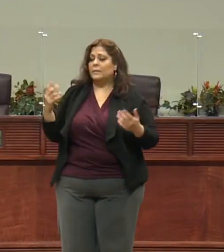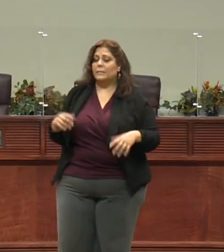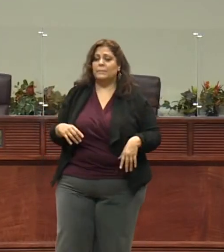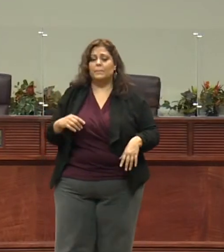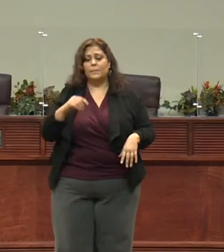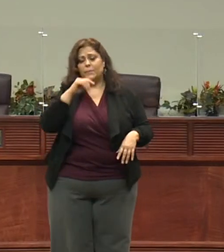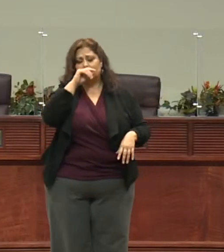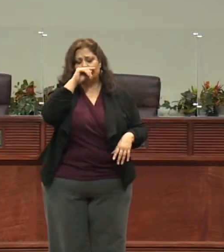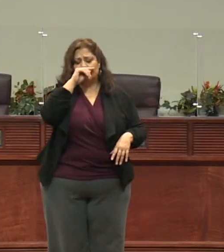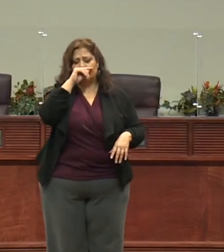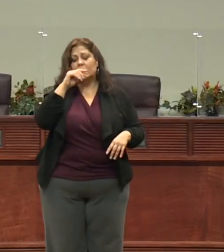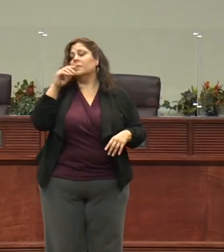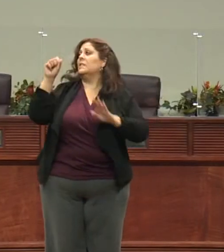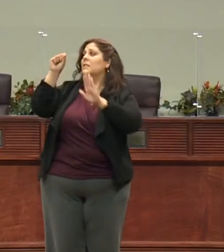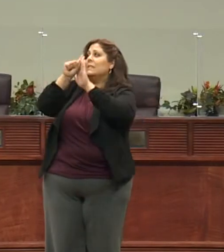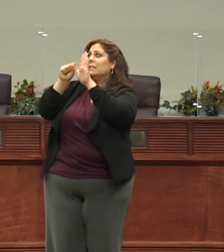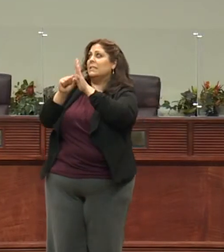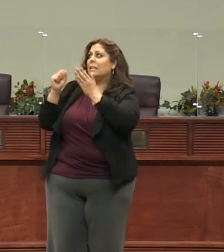the state